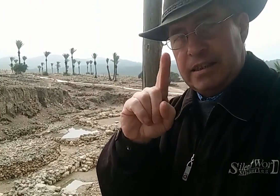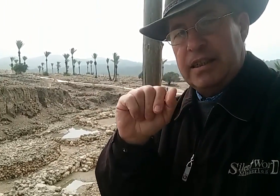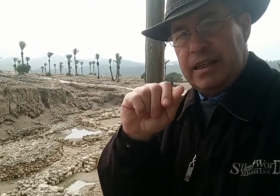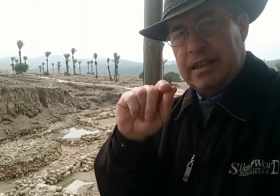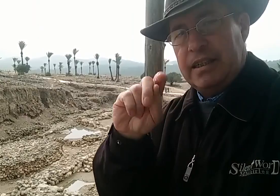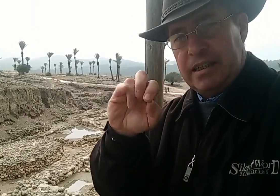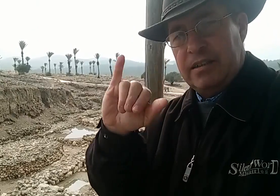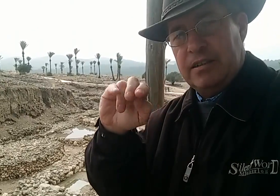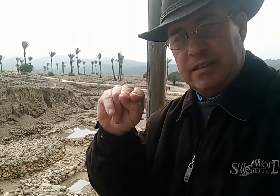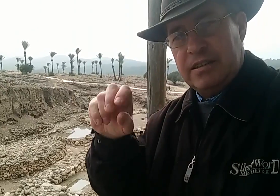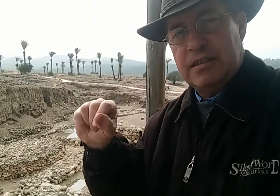Civilization upon civilization